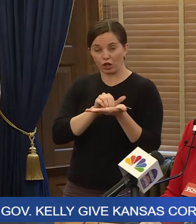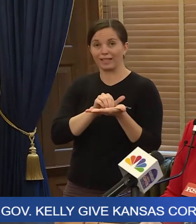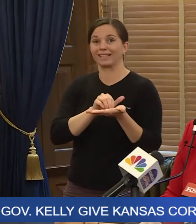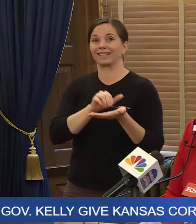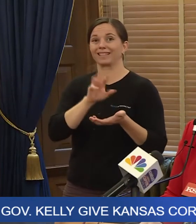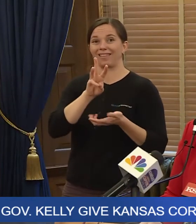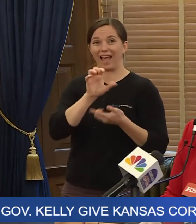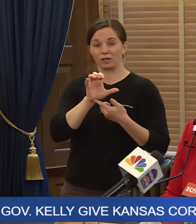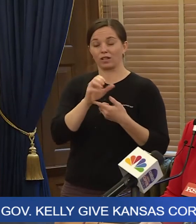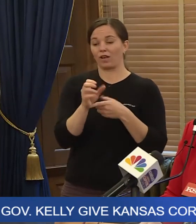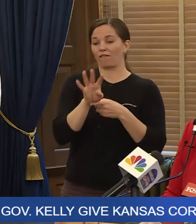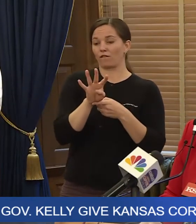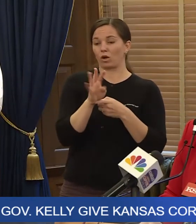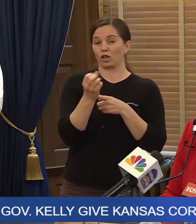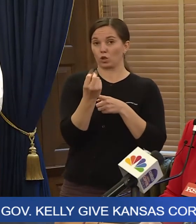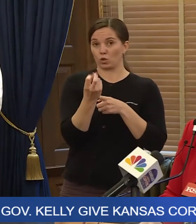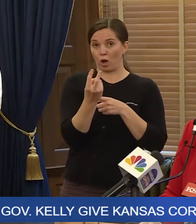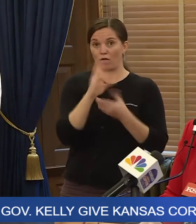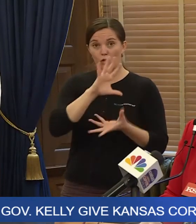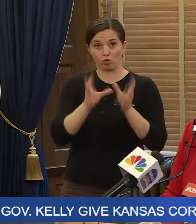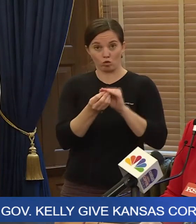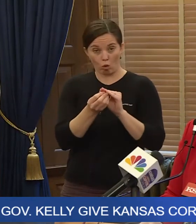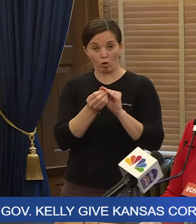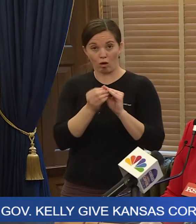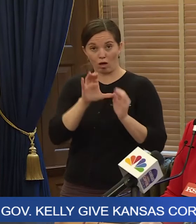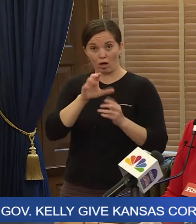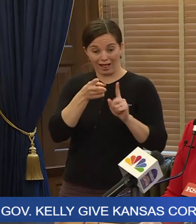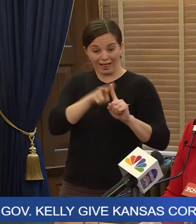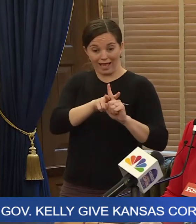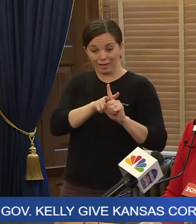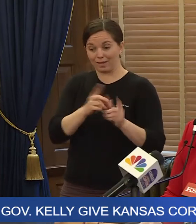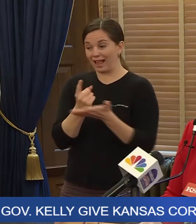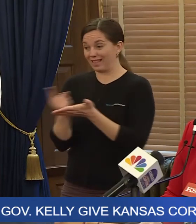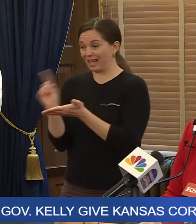236,412 total initial claims. And last week, we had about